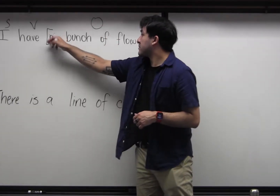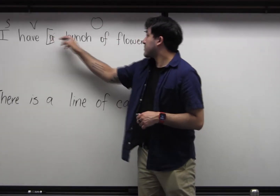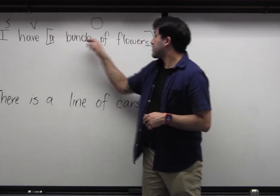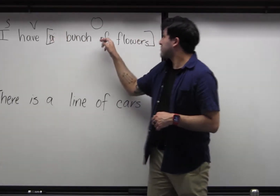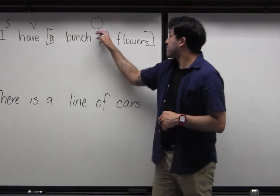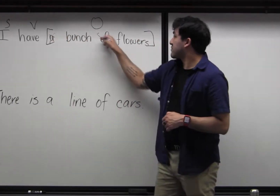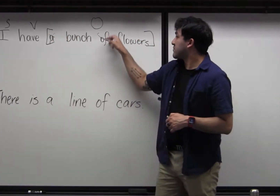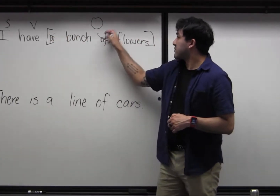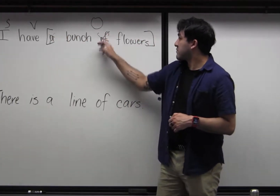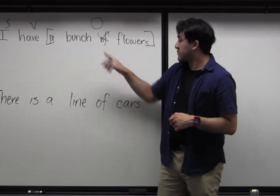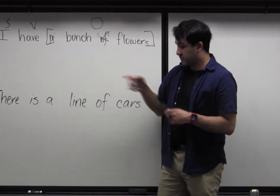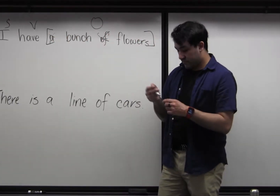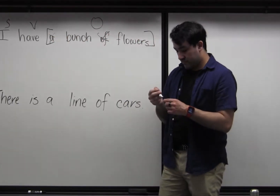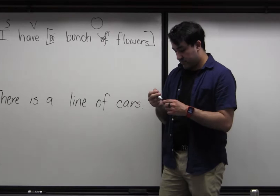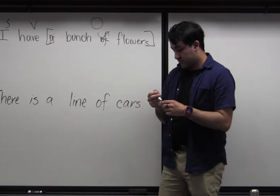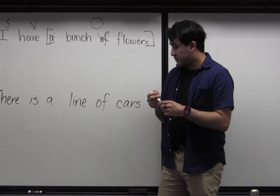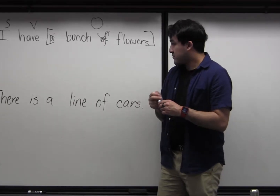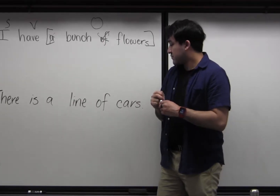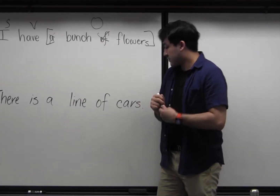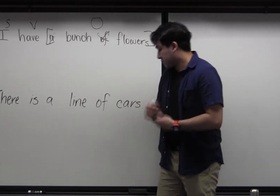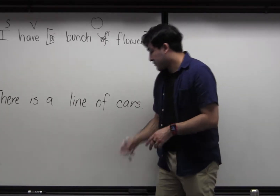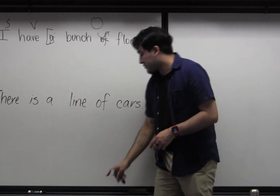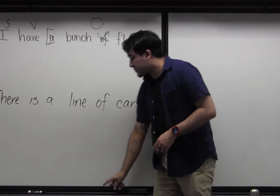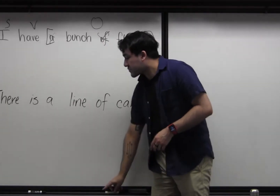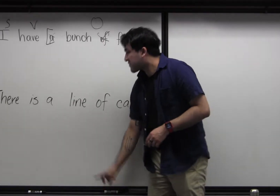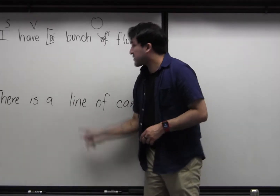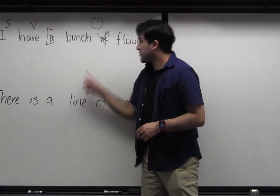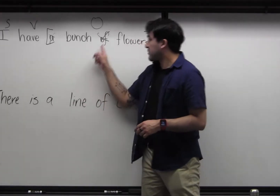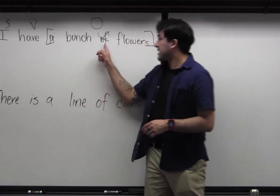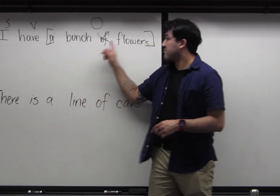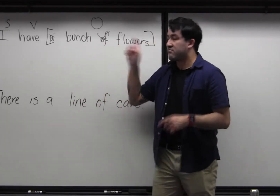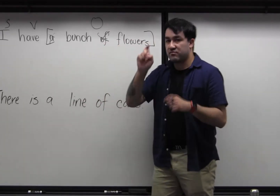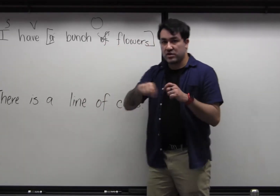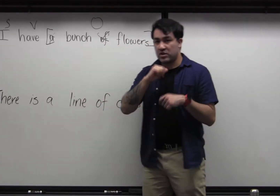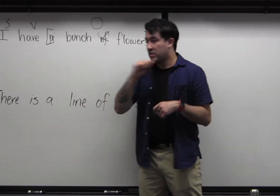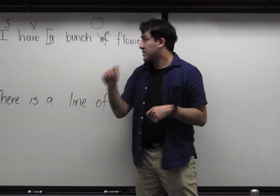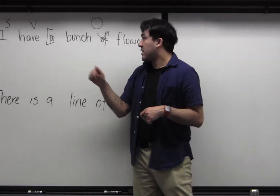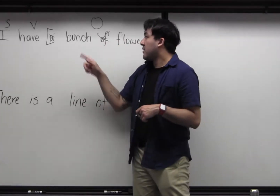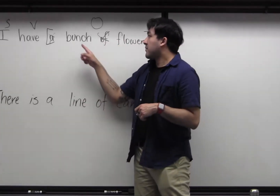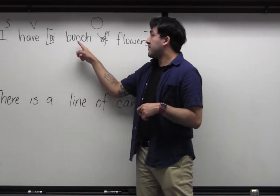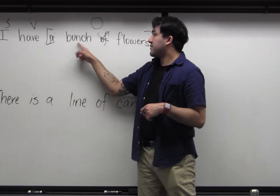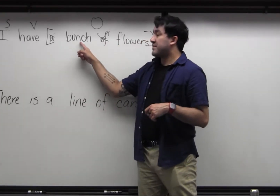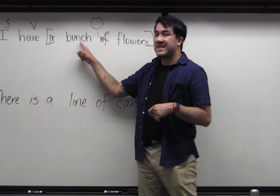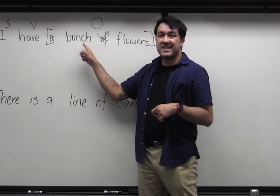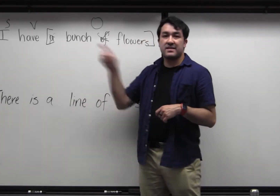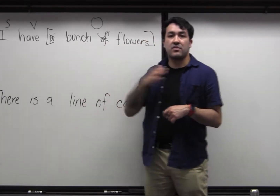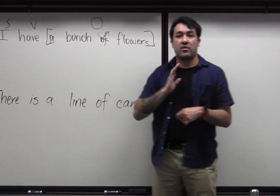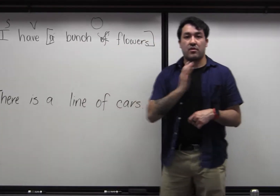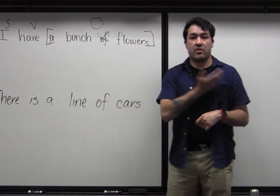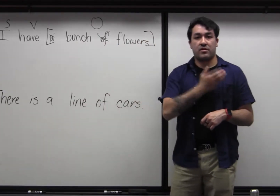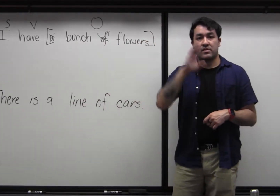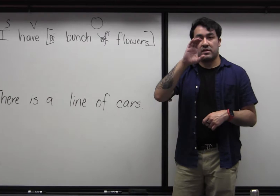more. We can get rid of those, right? Bunch, right? We really don't need